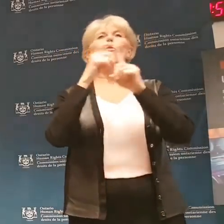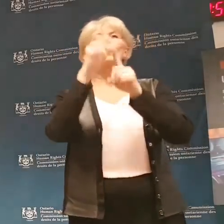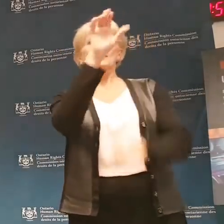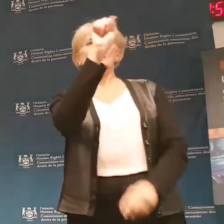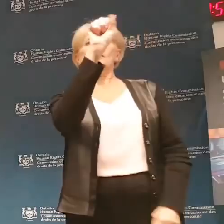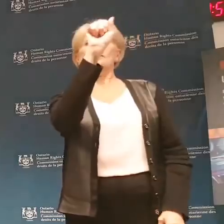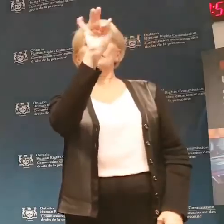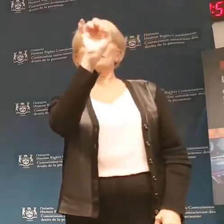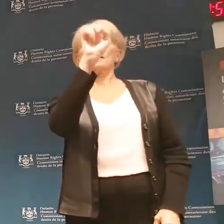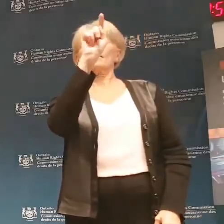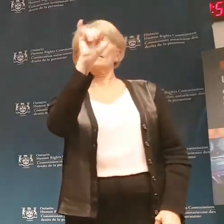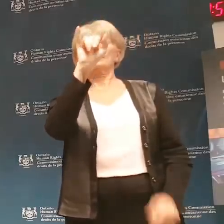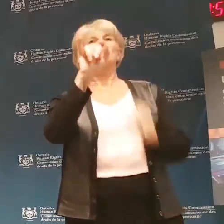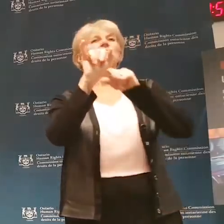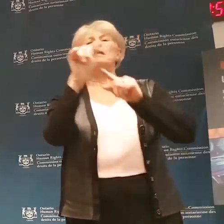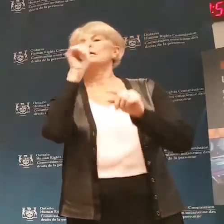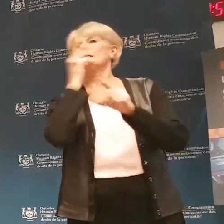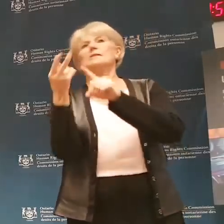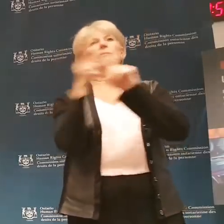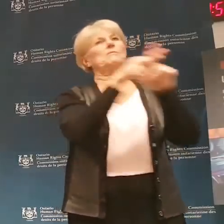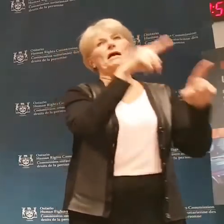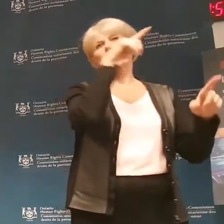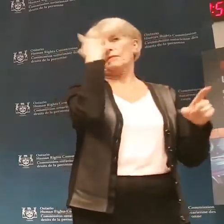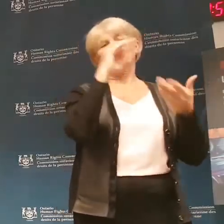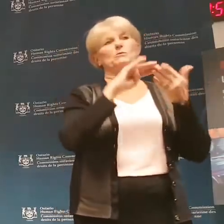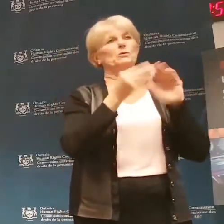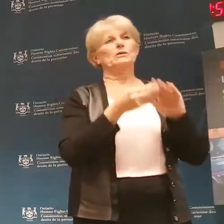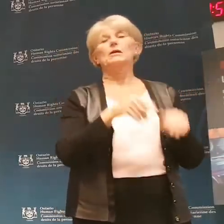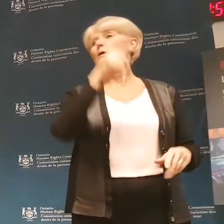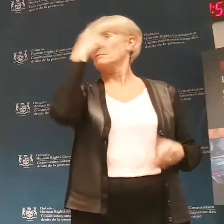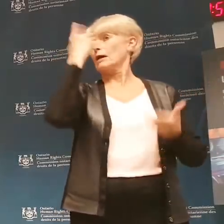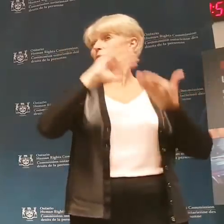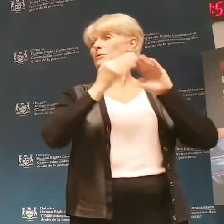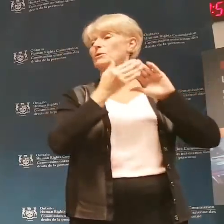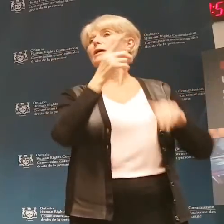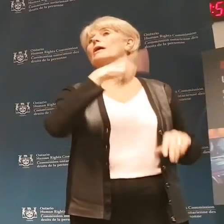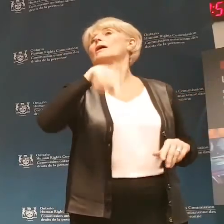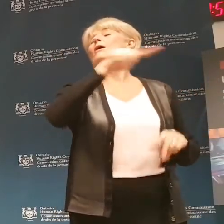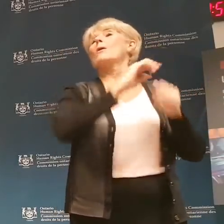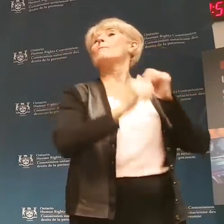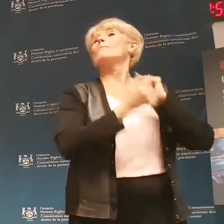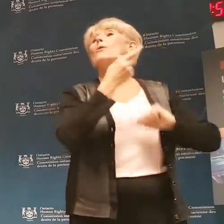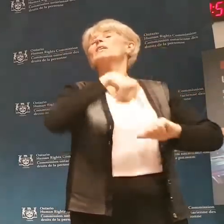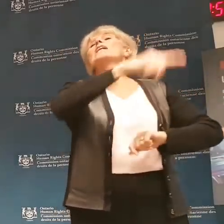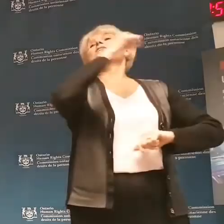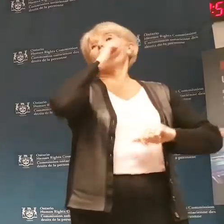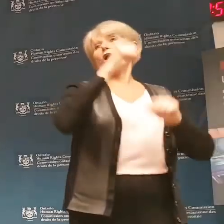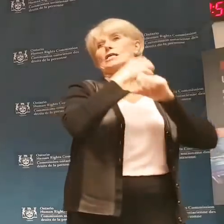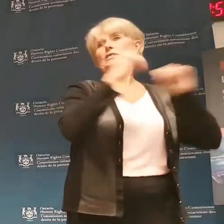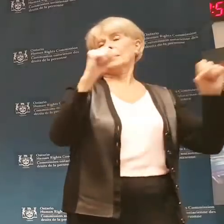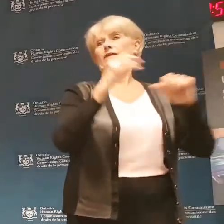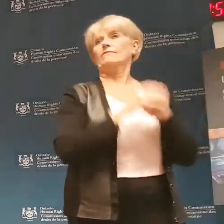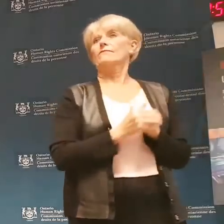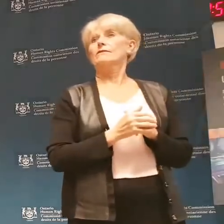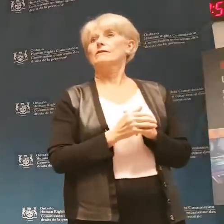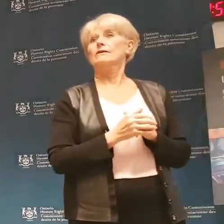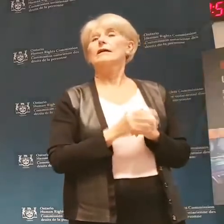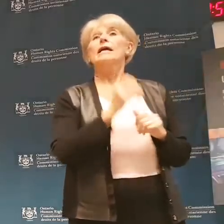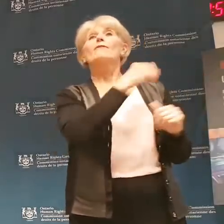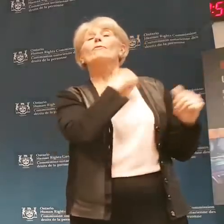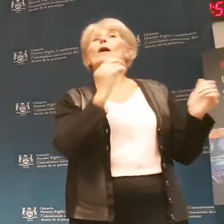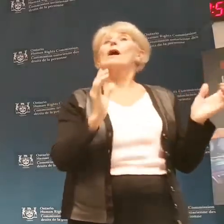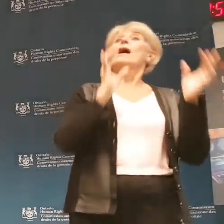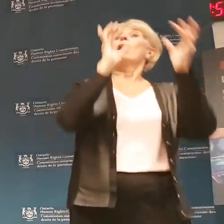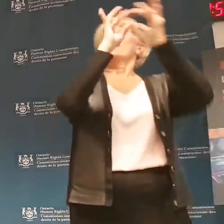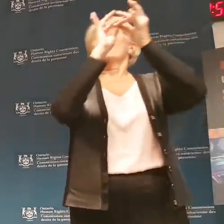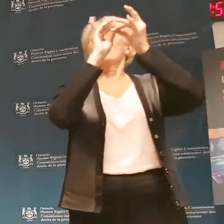safety does not apply to the black community. The black community is most unsafe, and when we lift our voices